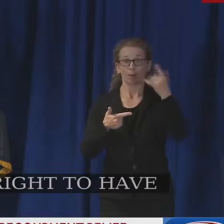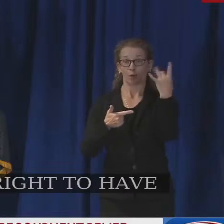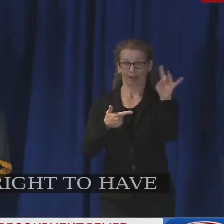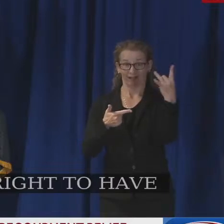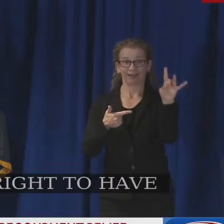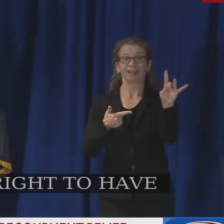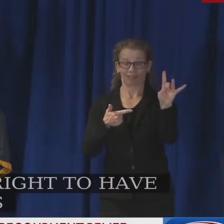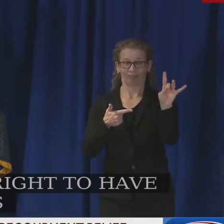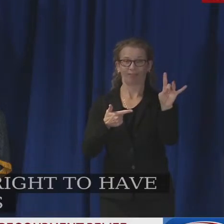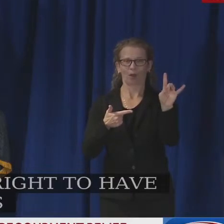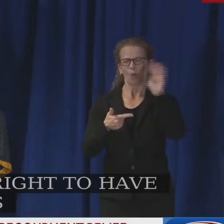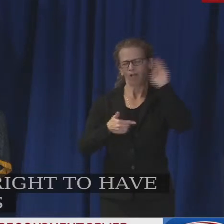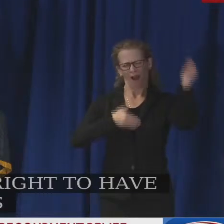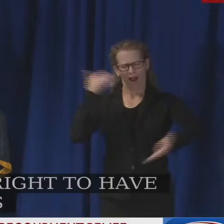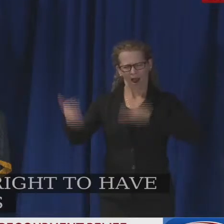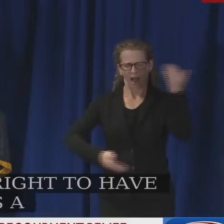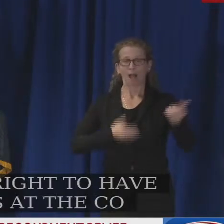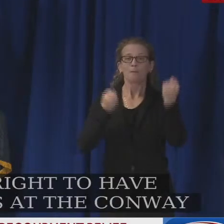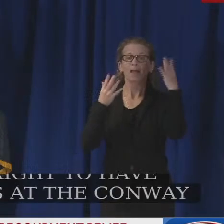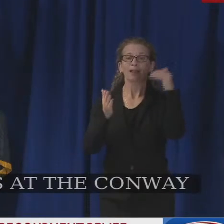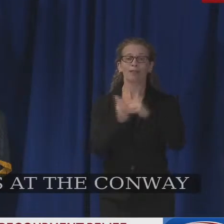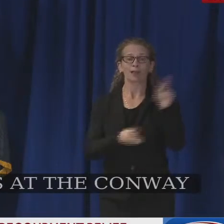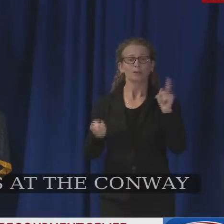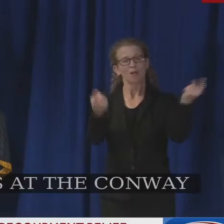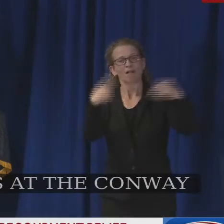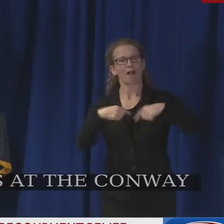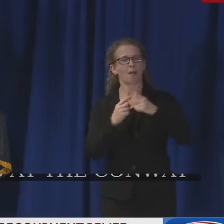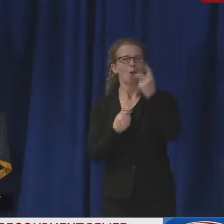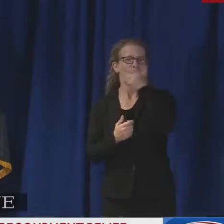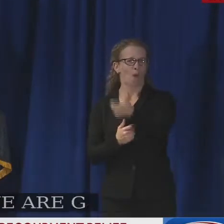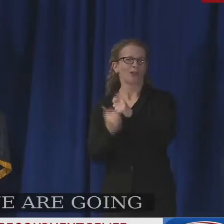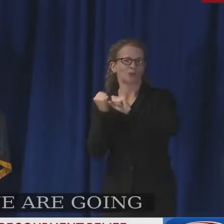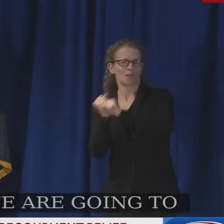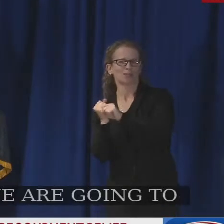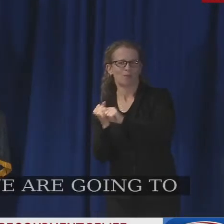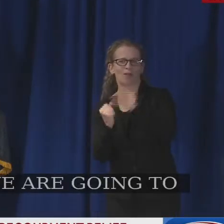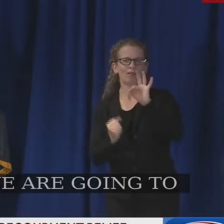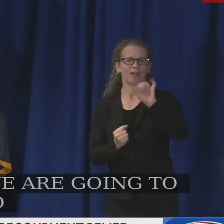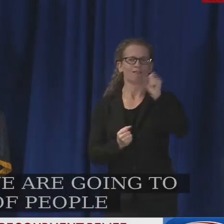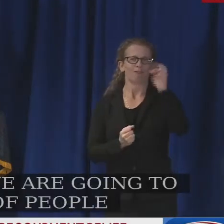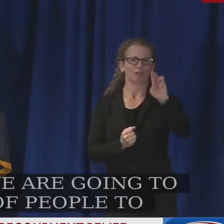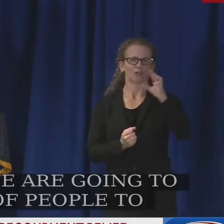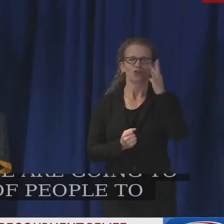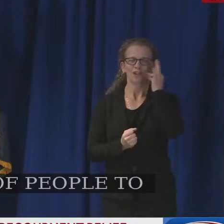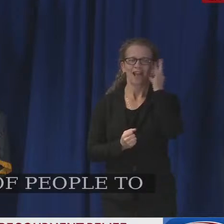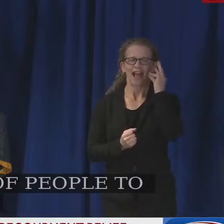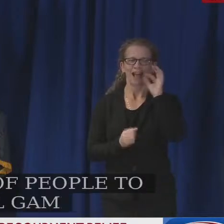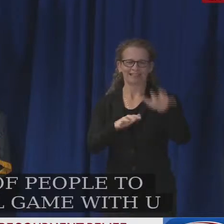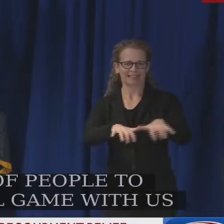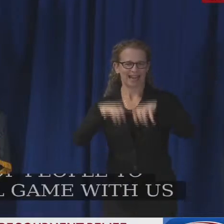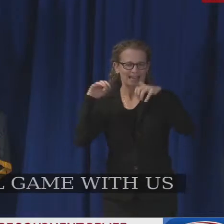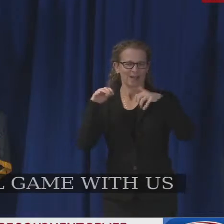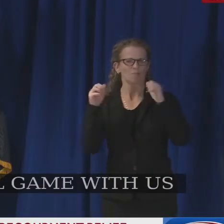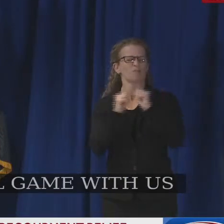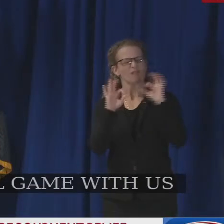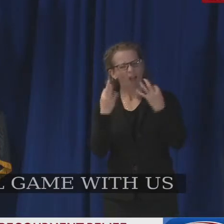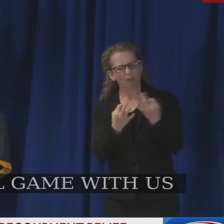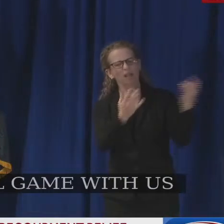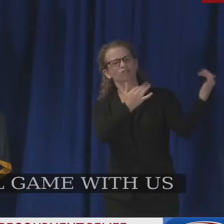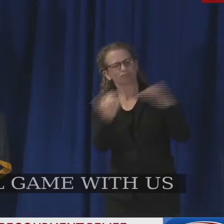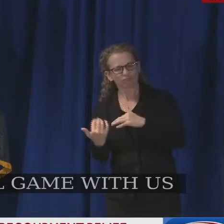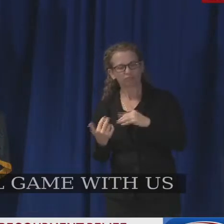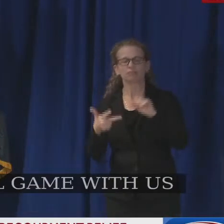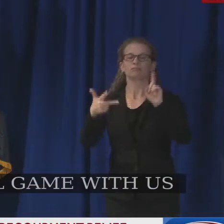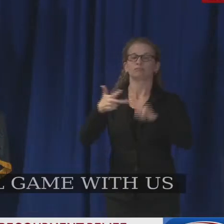to invite thousands of people to come to a baseball game with us at Fisher Cat Stadium, just to bring their family, come on out for a great night of fun. And then